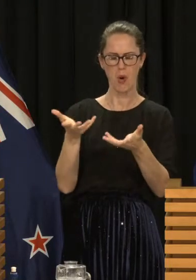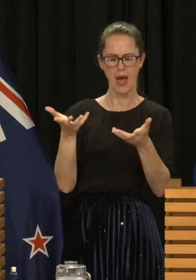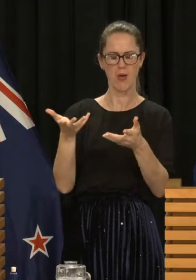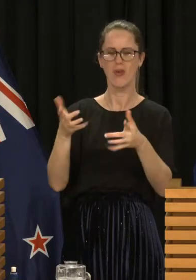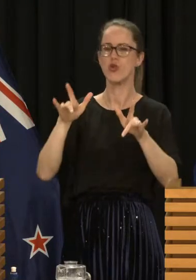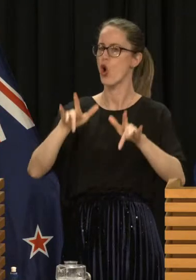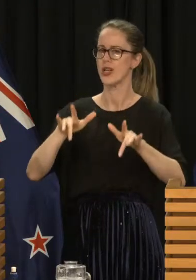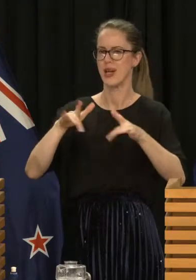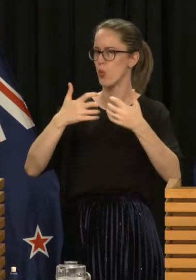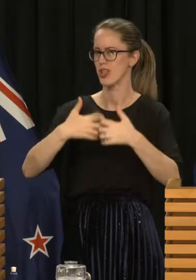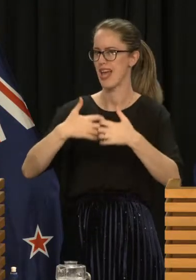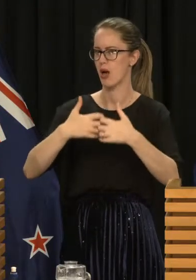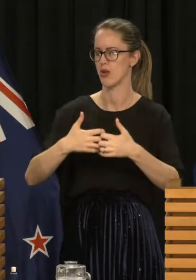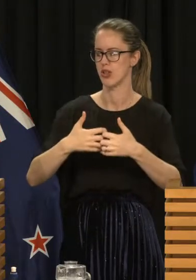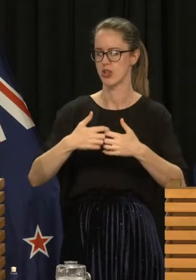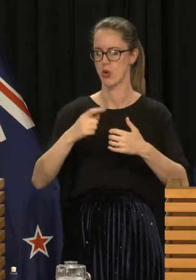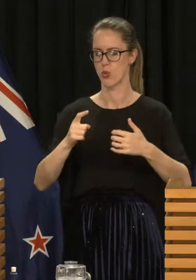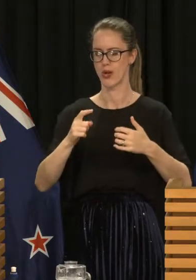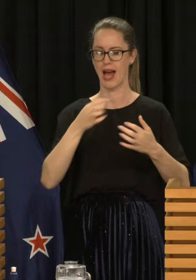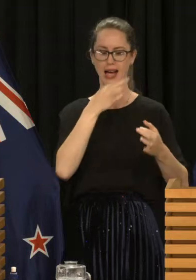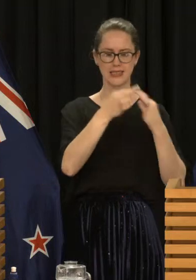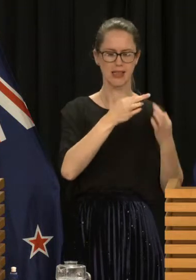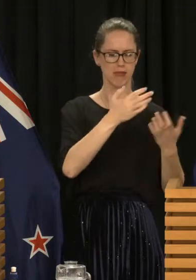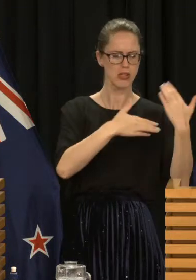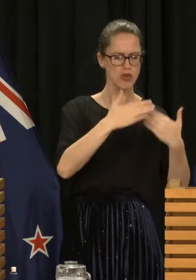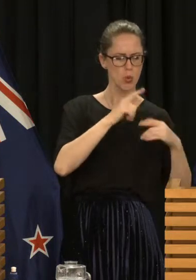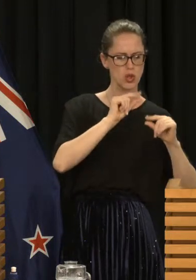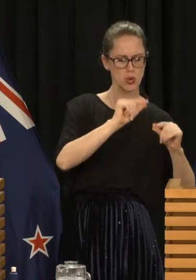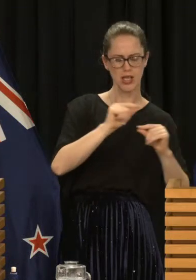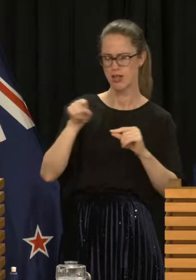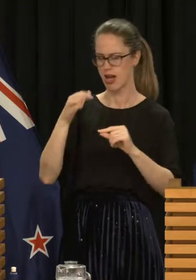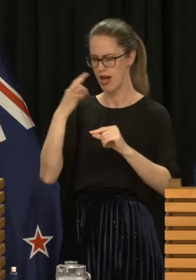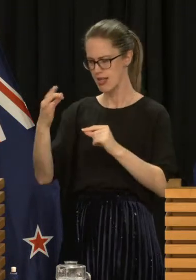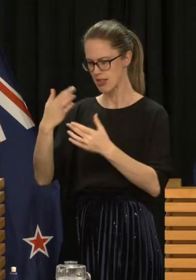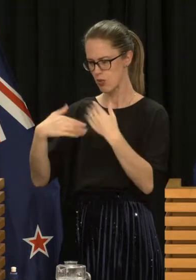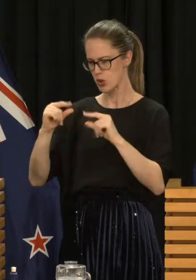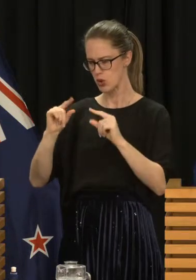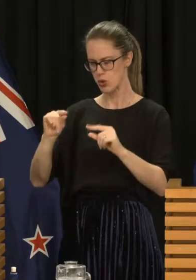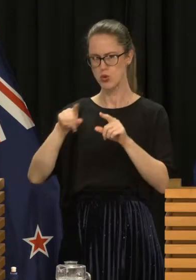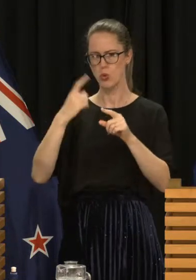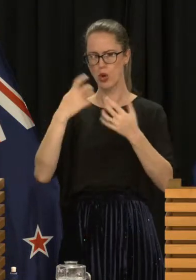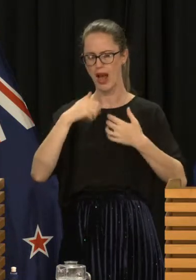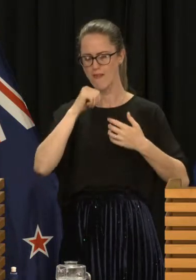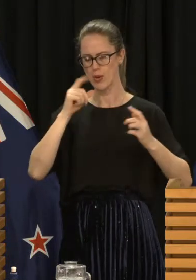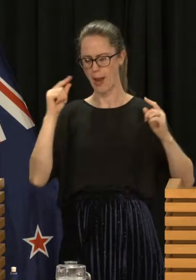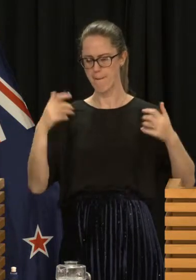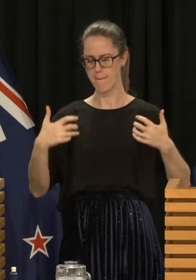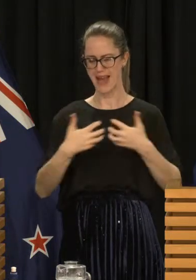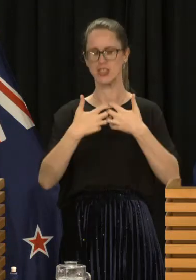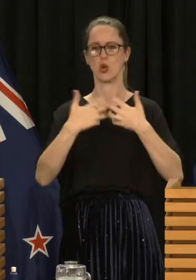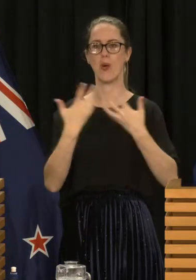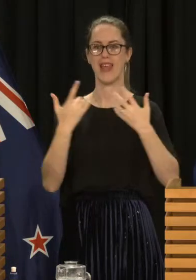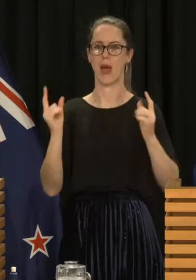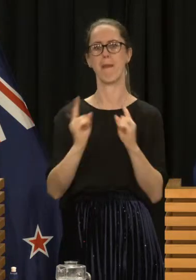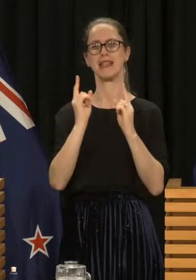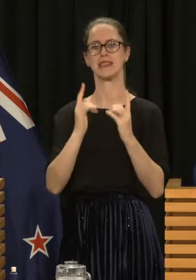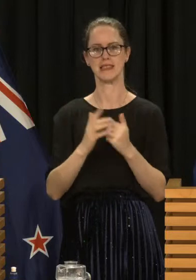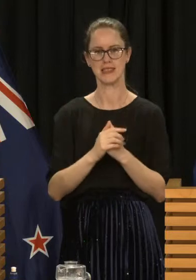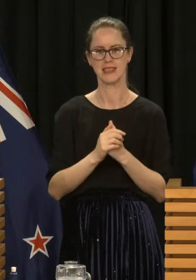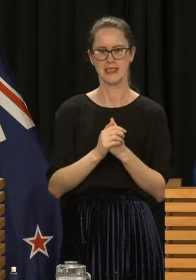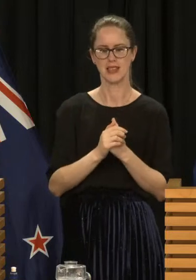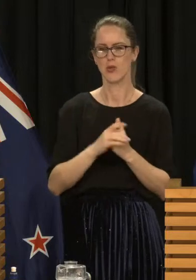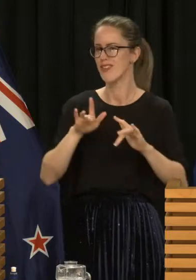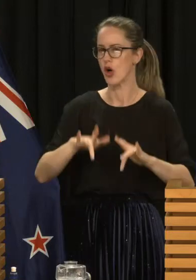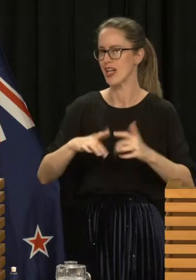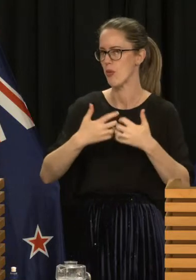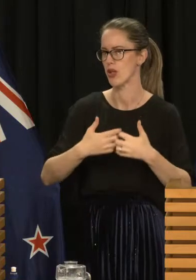That's what we're going through, the histories of both individuals to see if we can get that match. At this point in time, we've not actually been able to ascertain that,